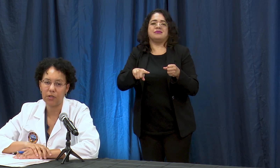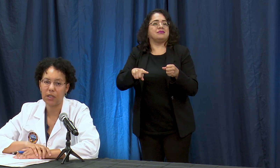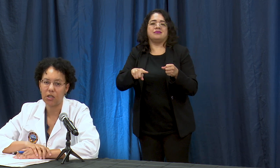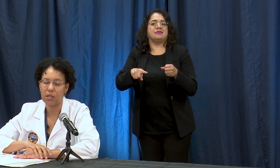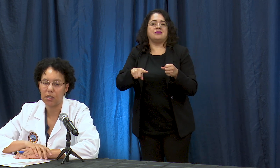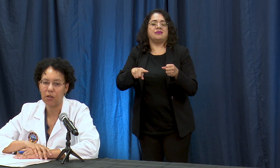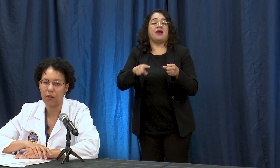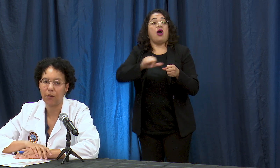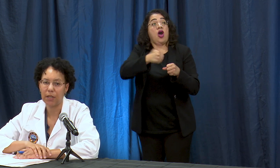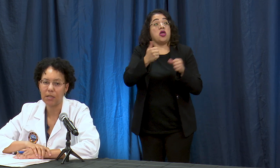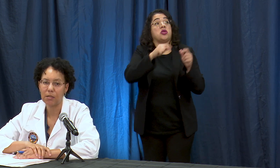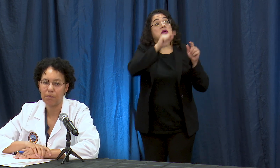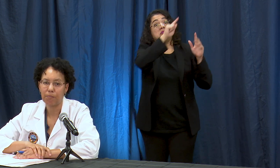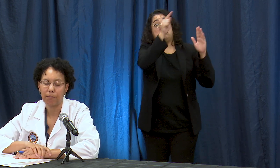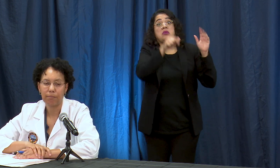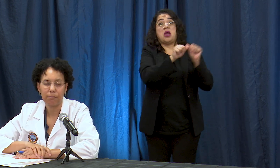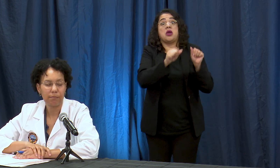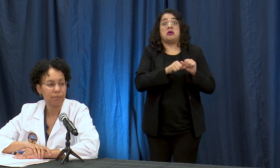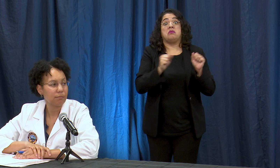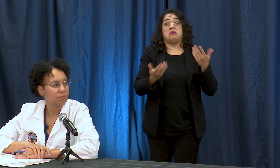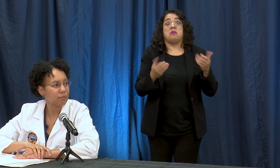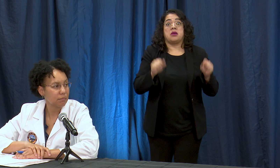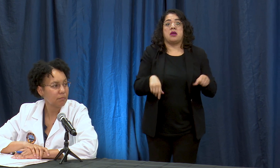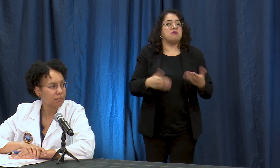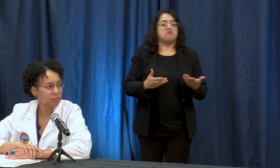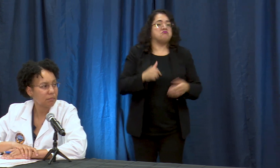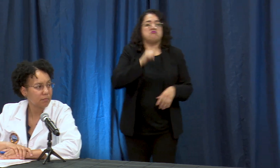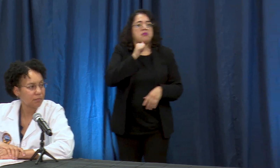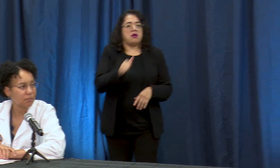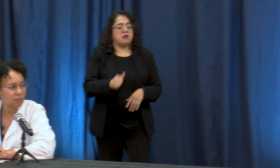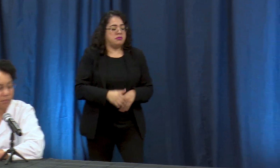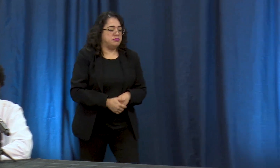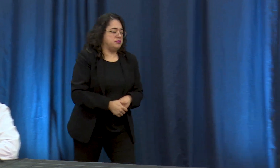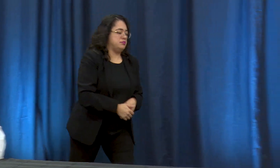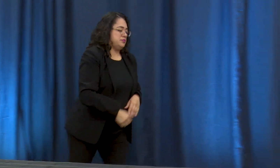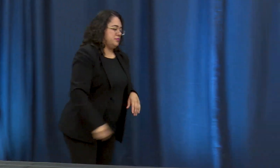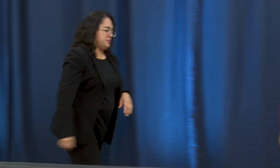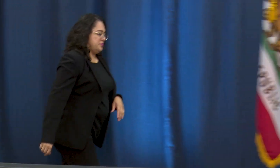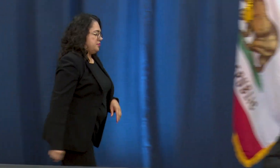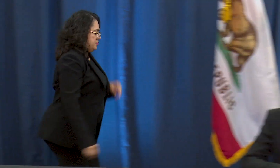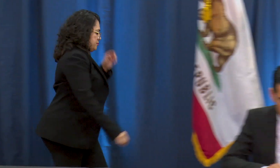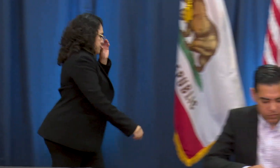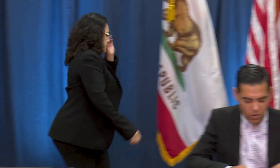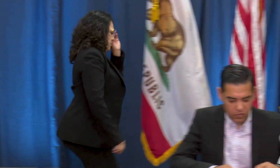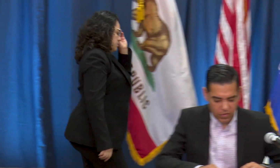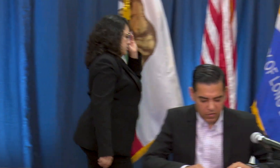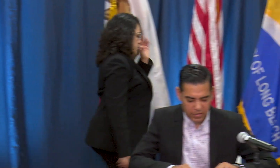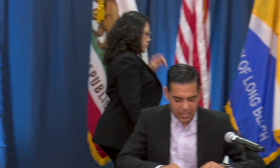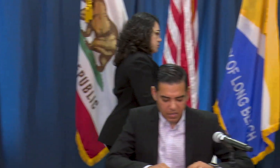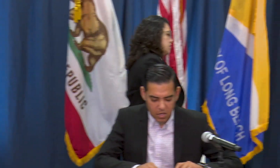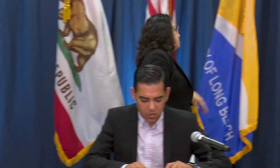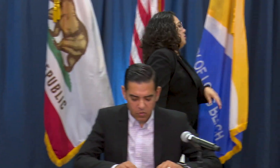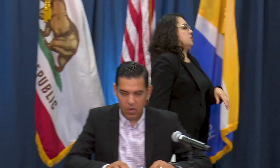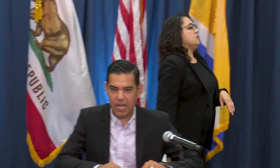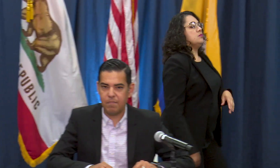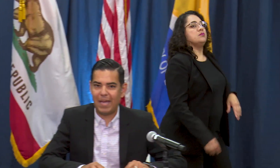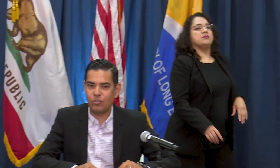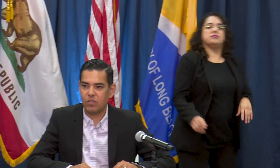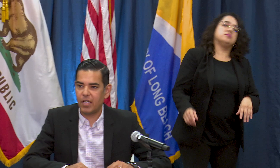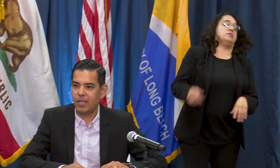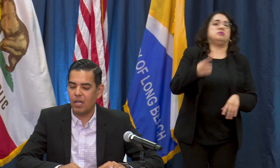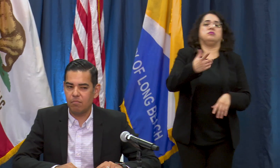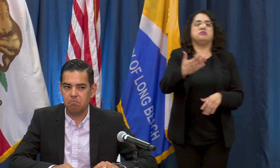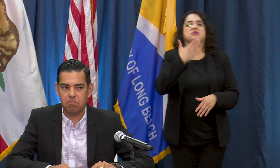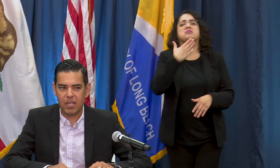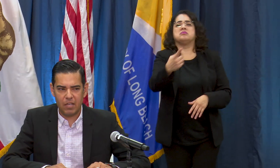other jurisdictions and other areas. And it also may because I think that's a good question as far as the data. So I